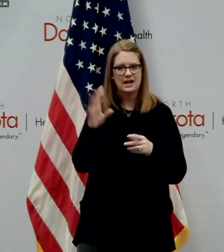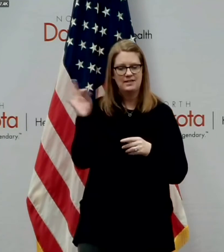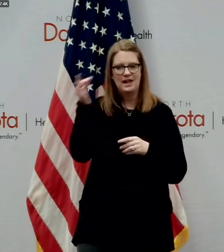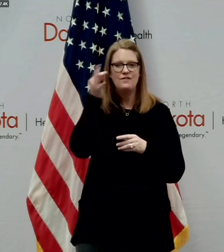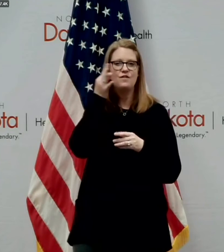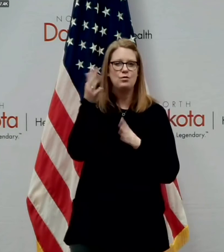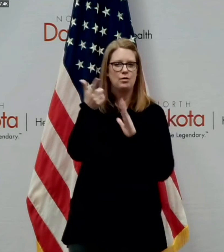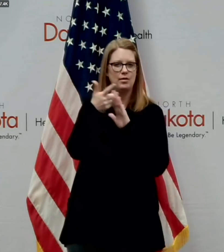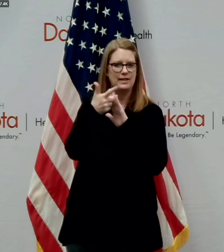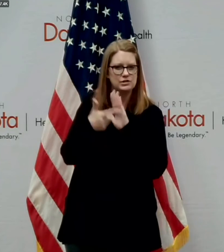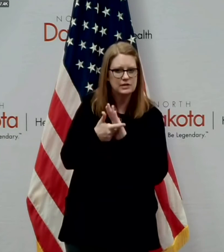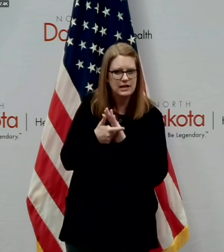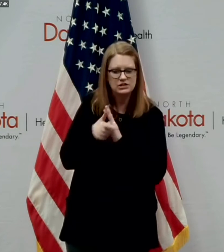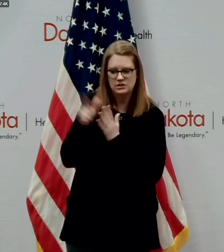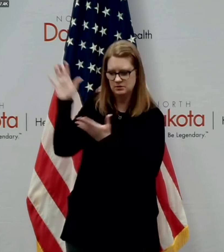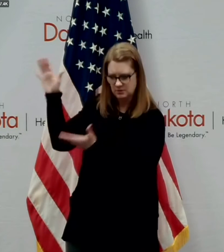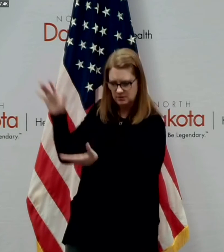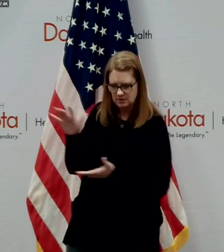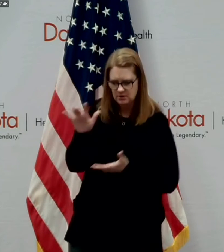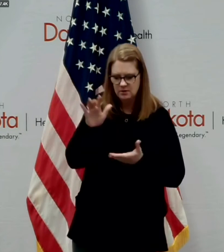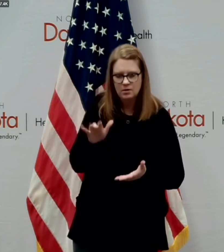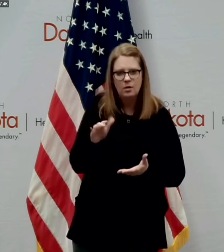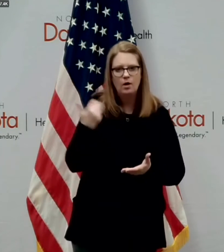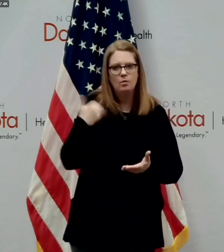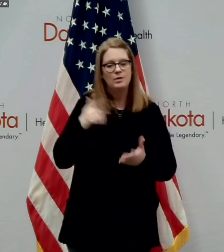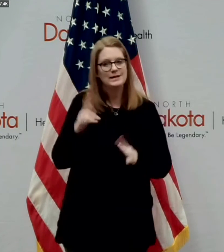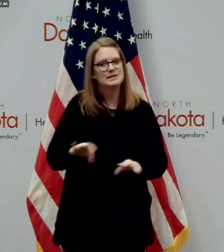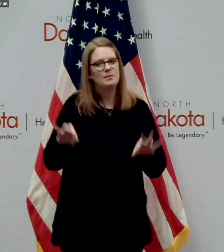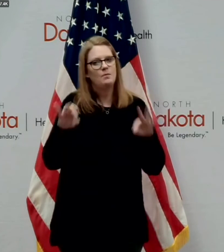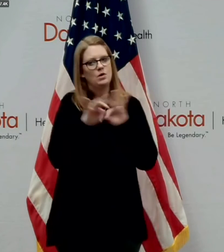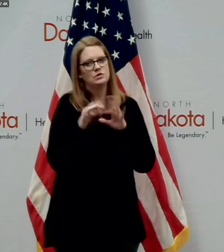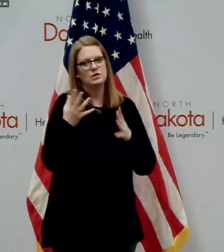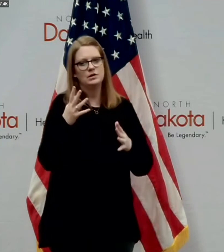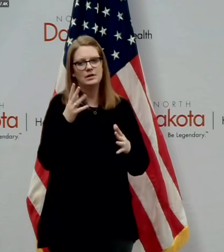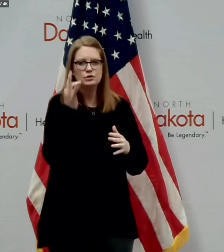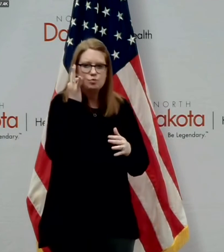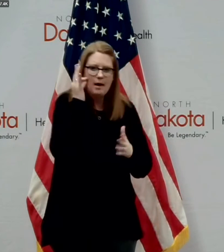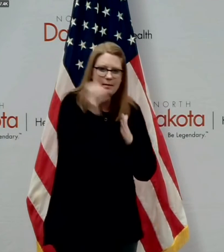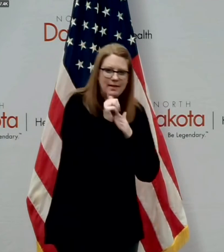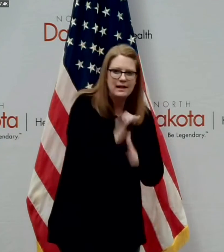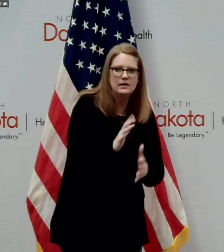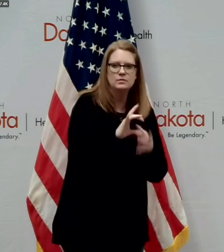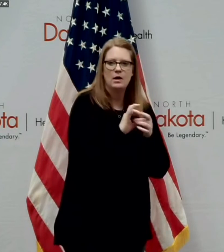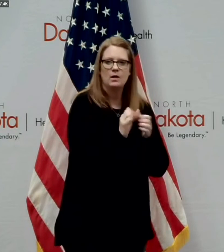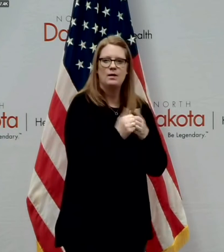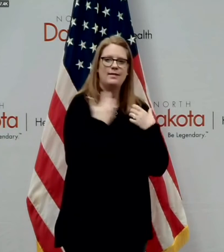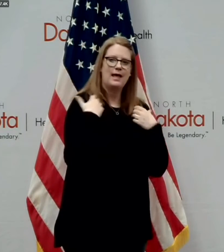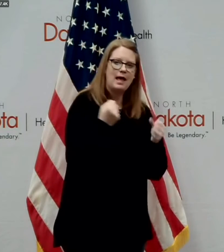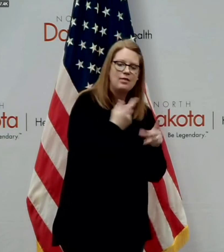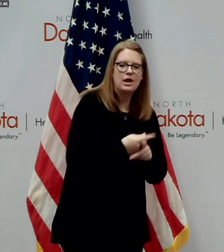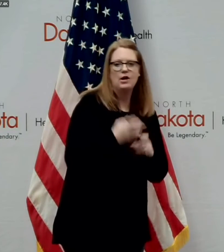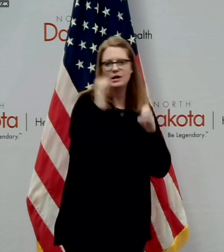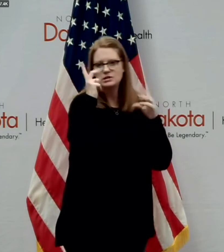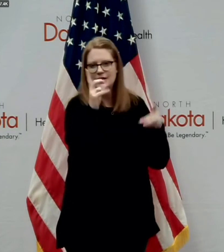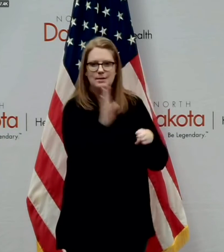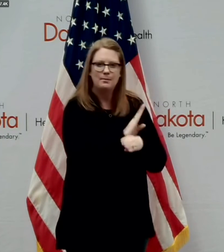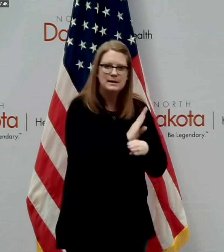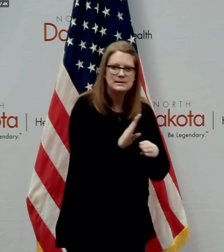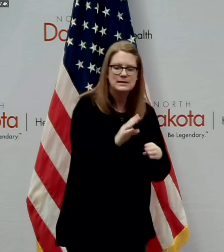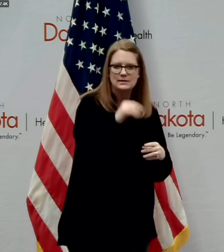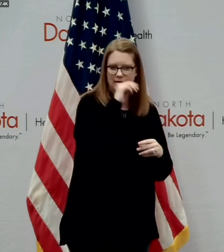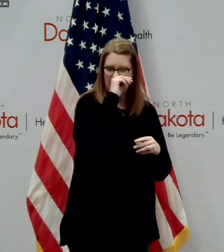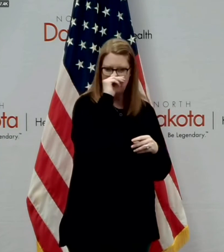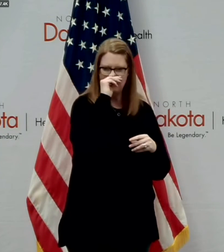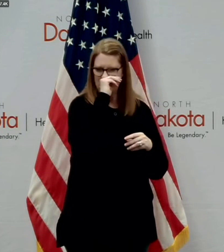legislation that is so important to our tribal leaders on the business aspect, healthcare, education. And so we've